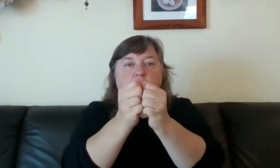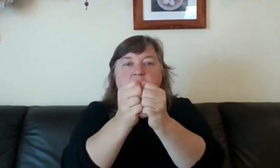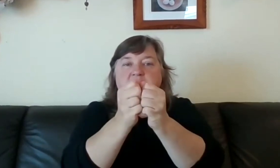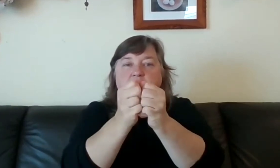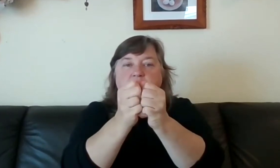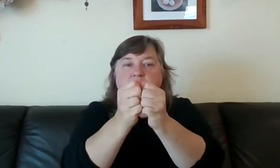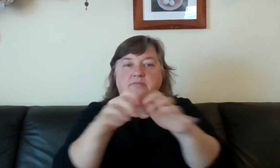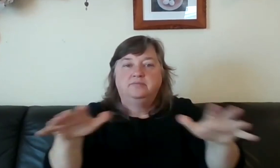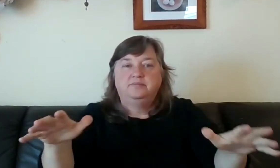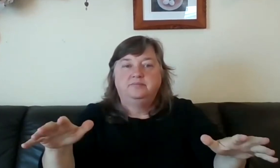Without.